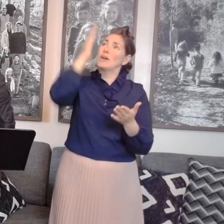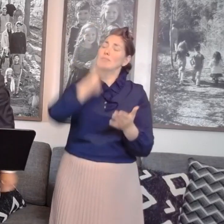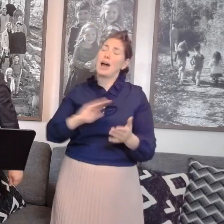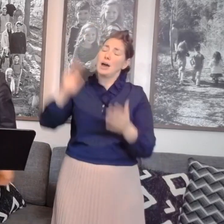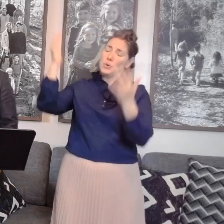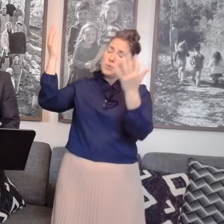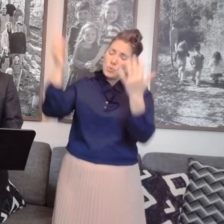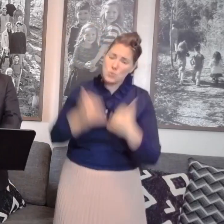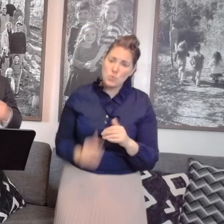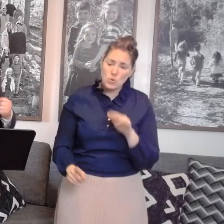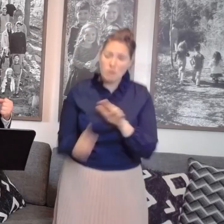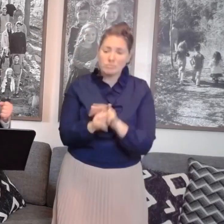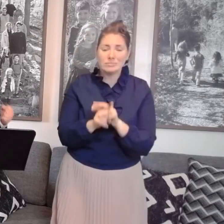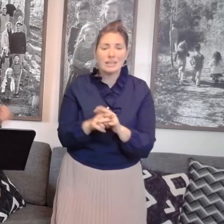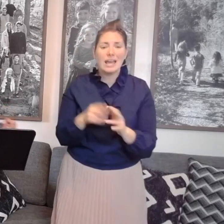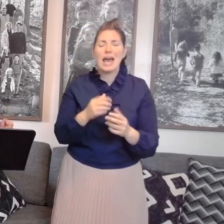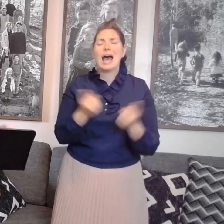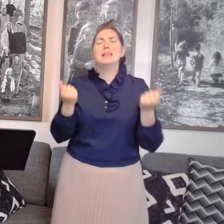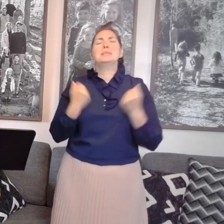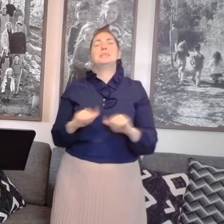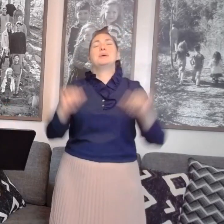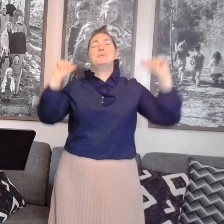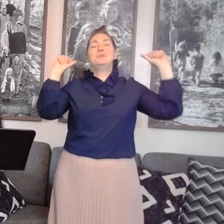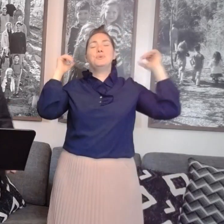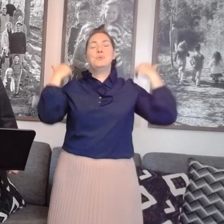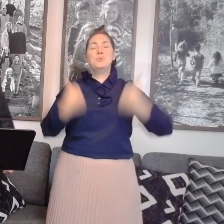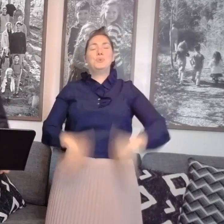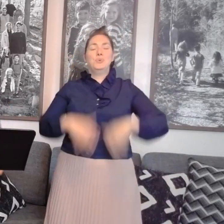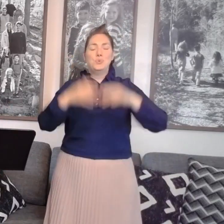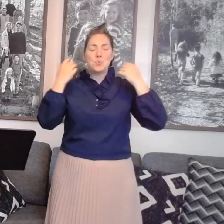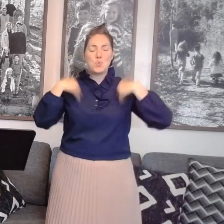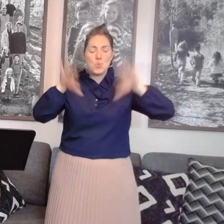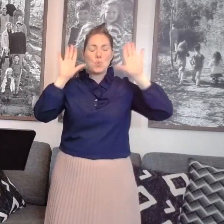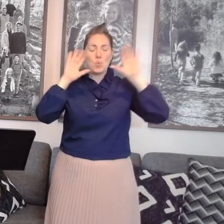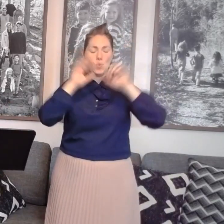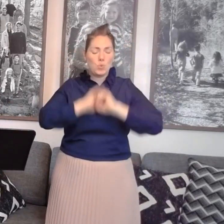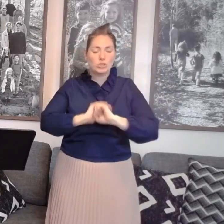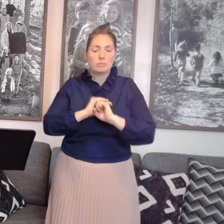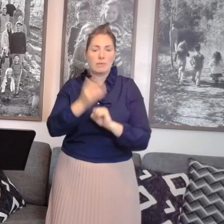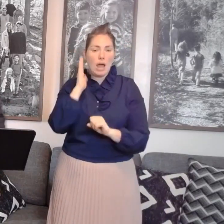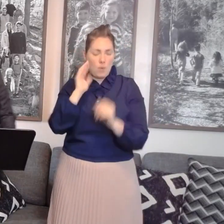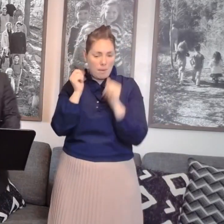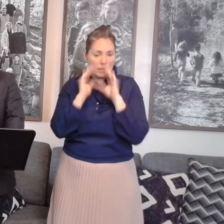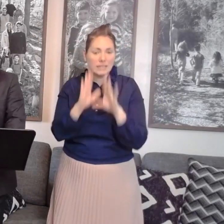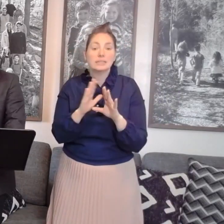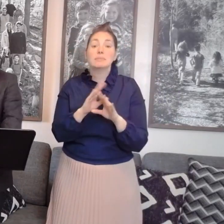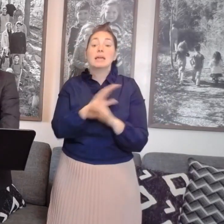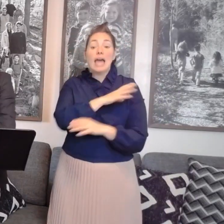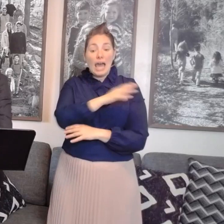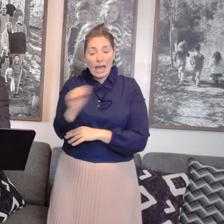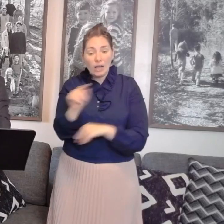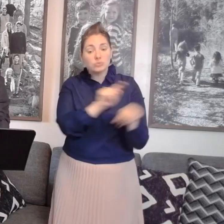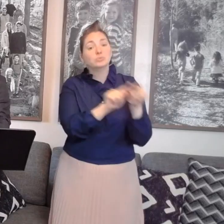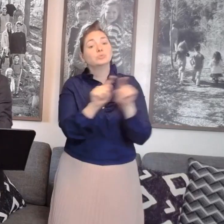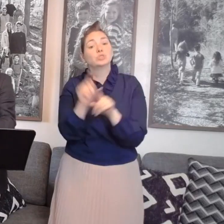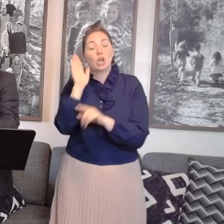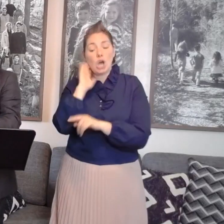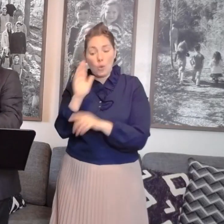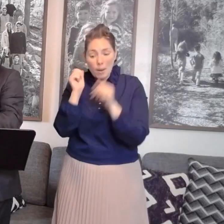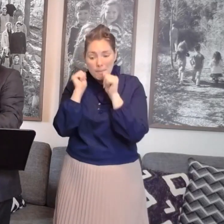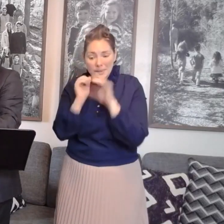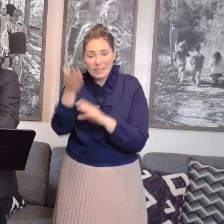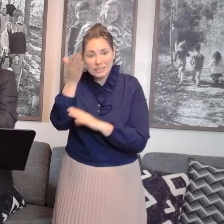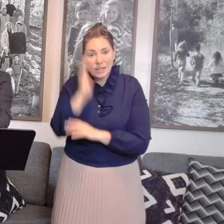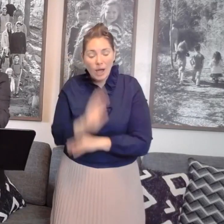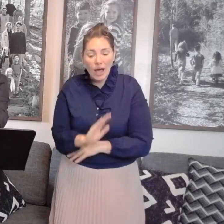there and there's liberty to worship. I'll bless Him, and I'll bless Him if I'm at home